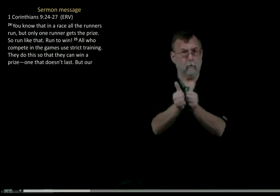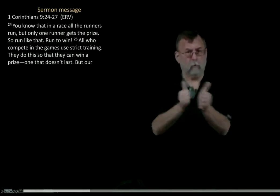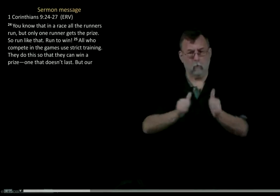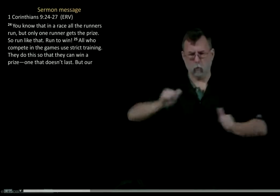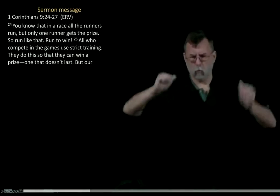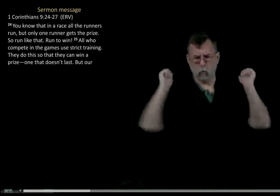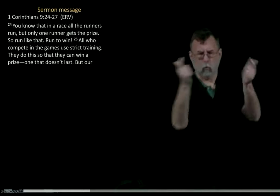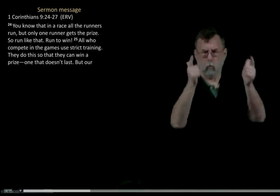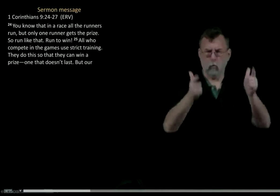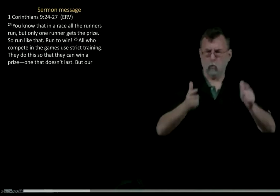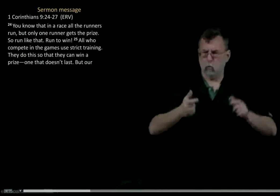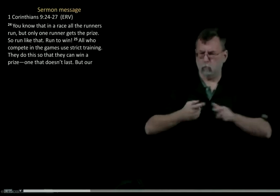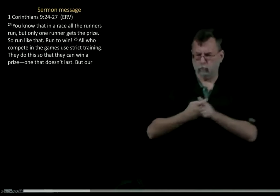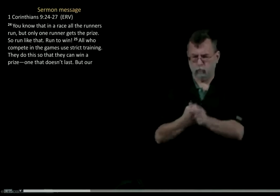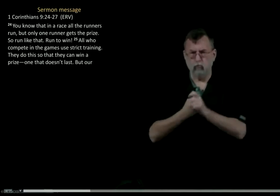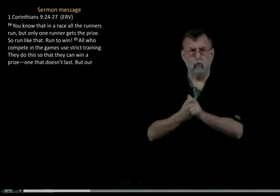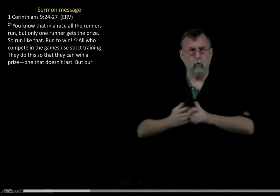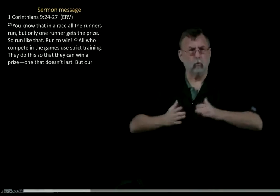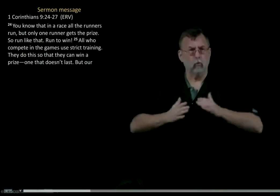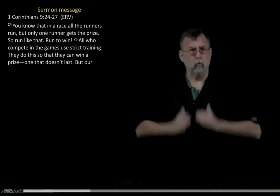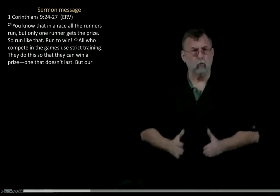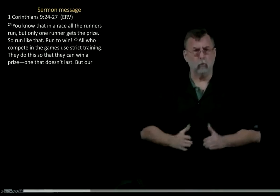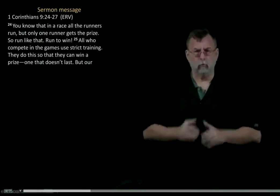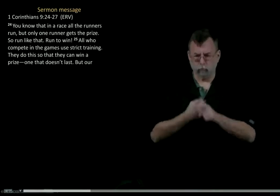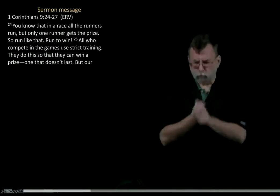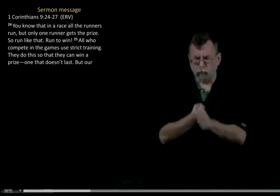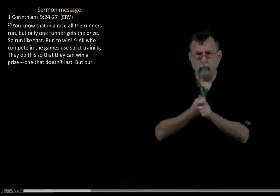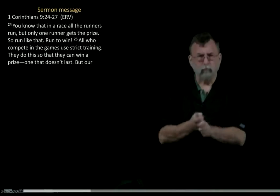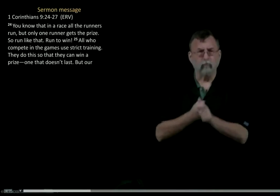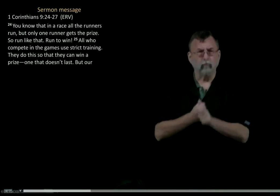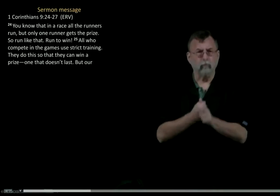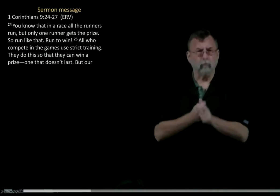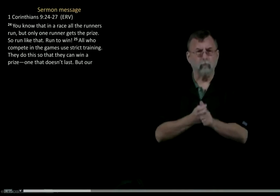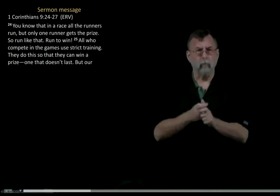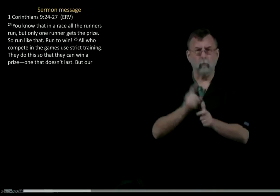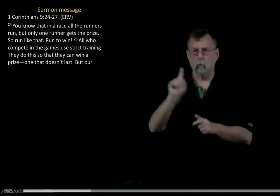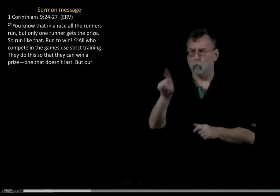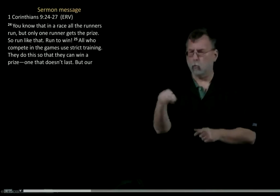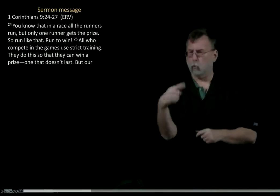You know that in a race, we all follow,